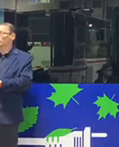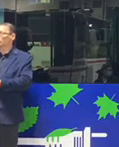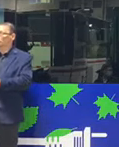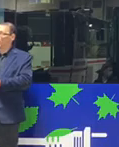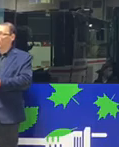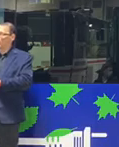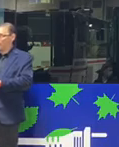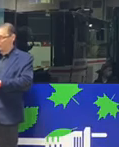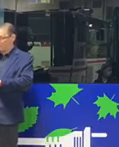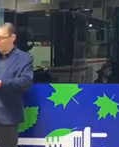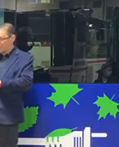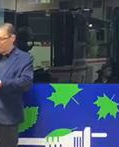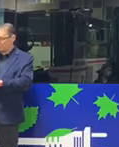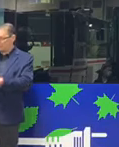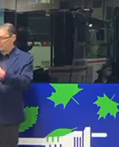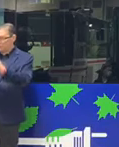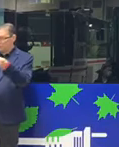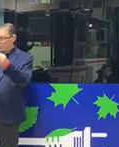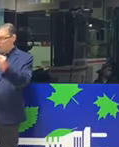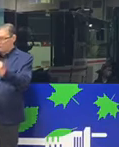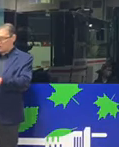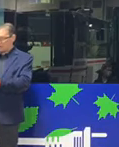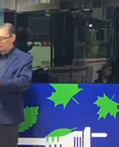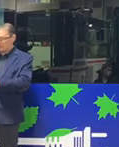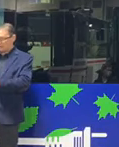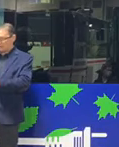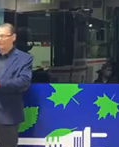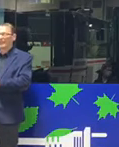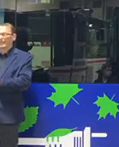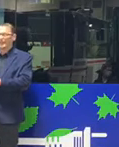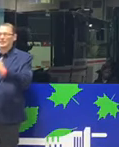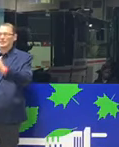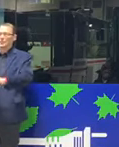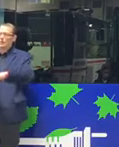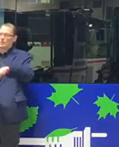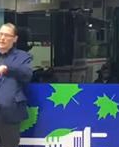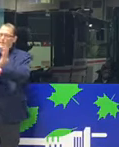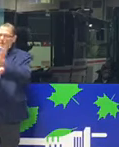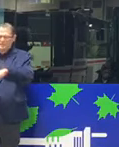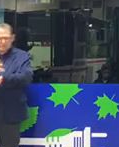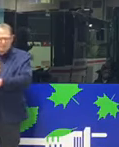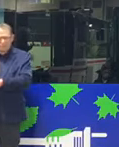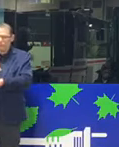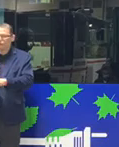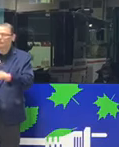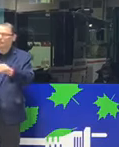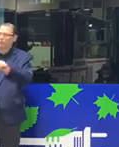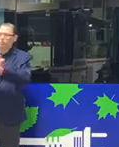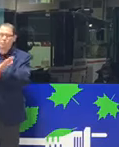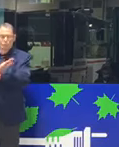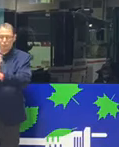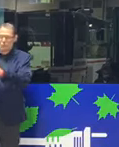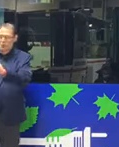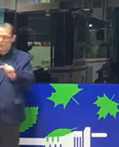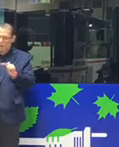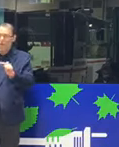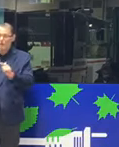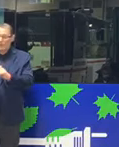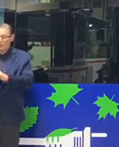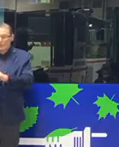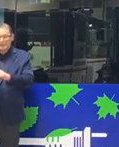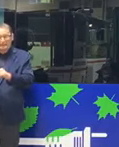Grand bus called the number 70, which is the busiest route in the entire Metro bus system.